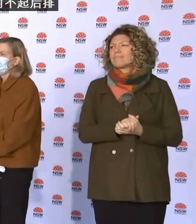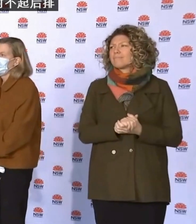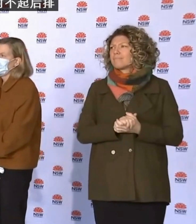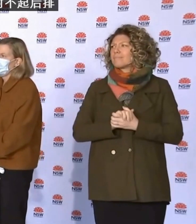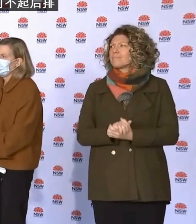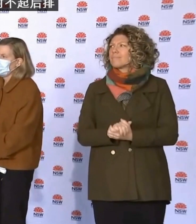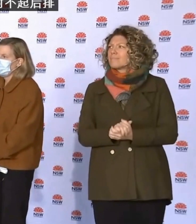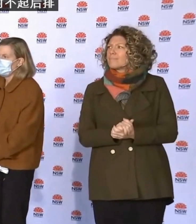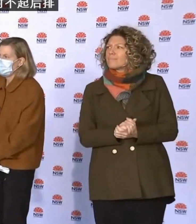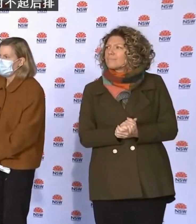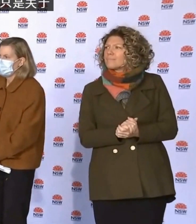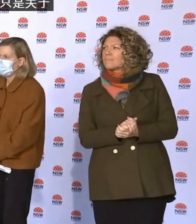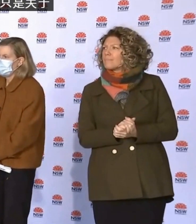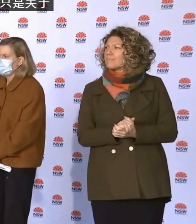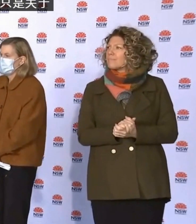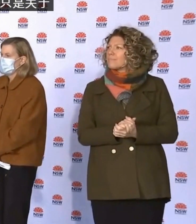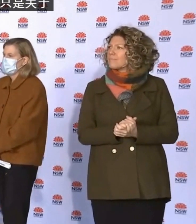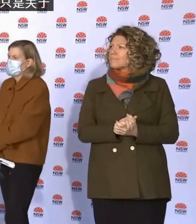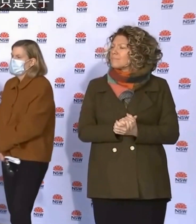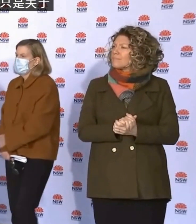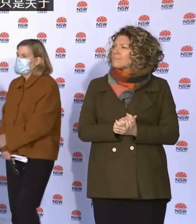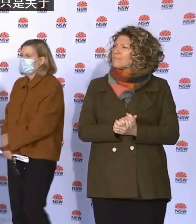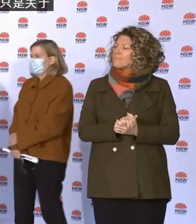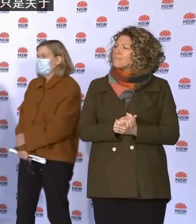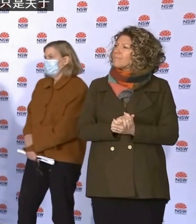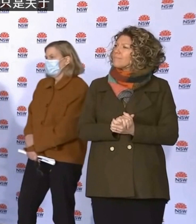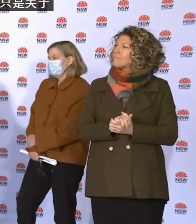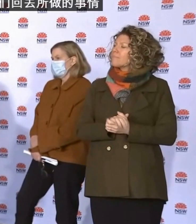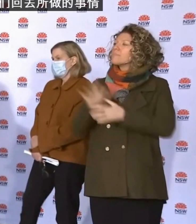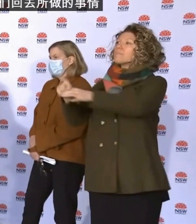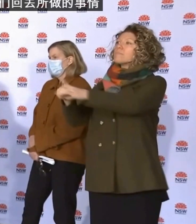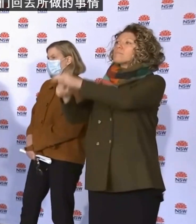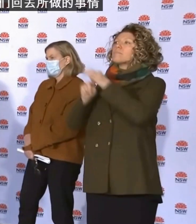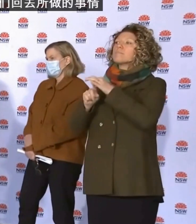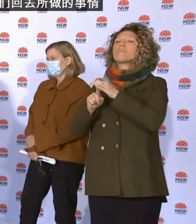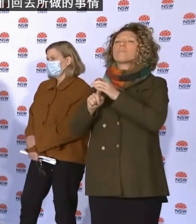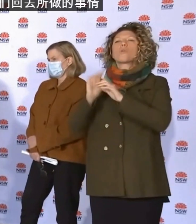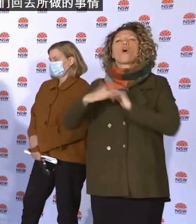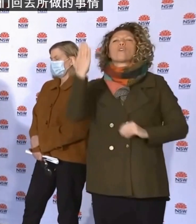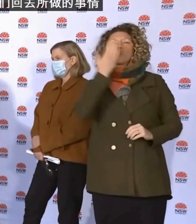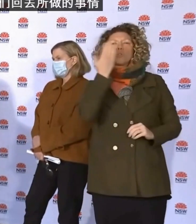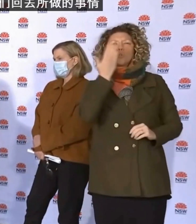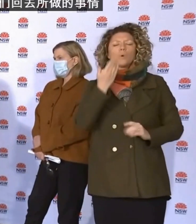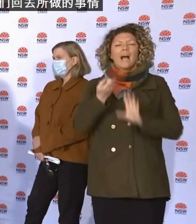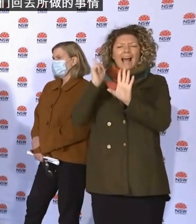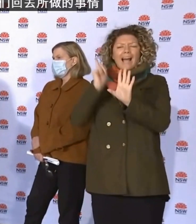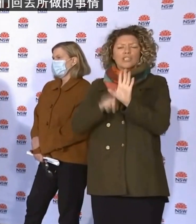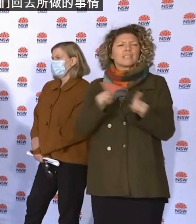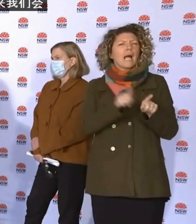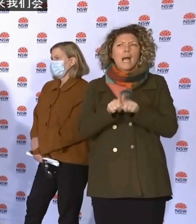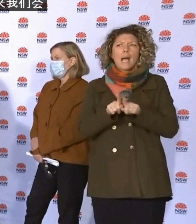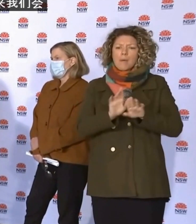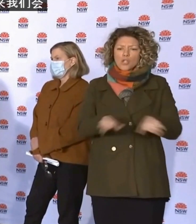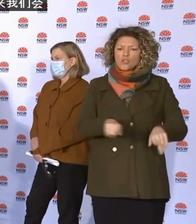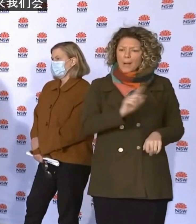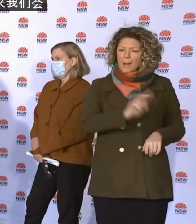the great... Sorry, the back row hasn't asked a question Premier, yet. would it be possible, just in regards to schools, and I know this was what we did last year, for maybe children to go